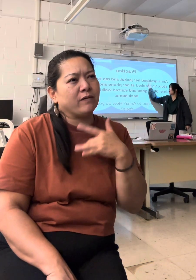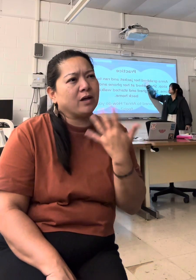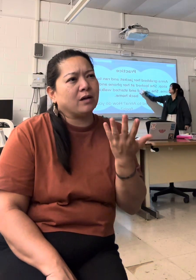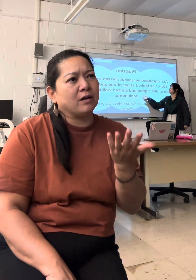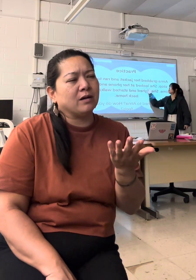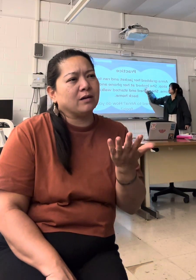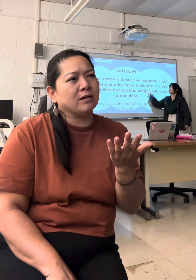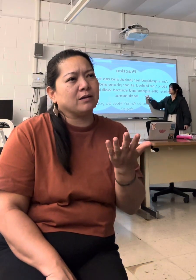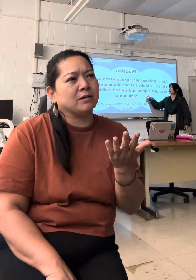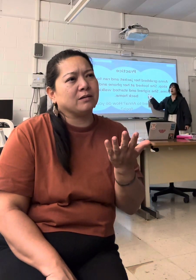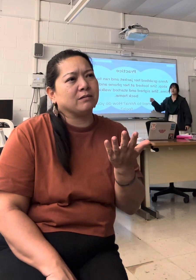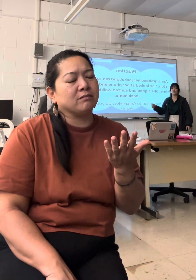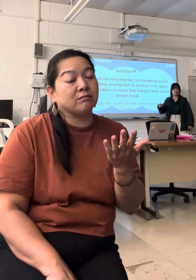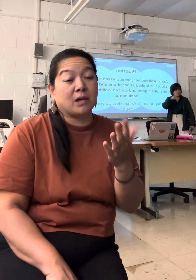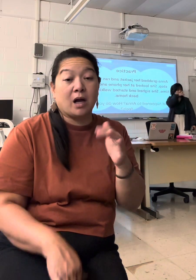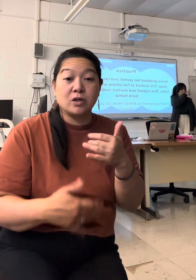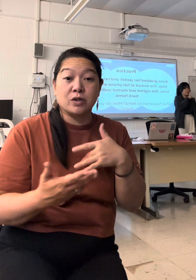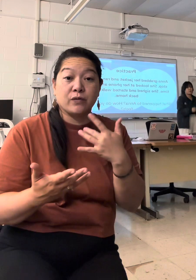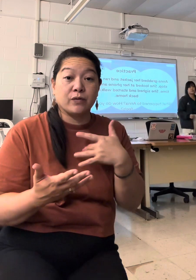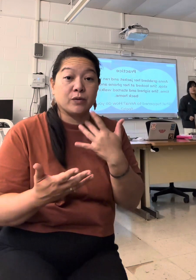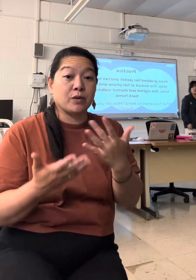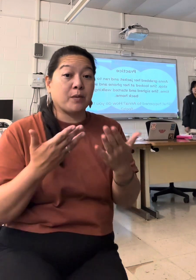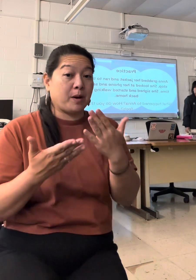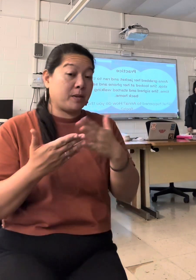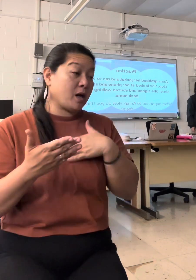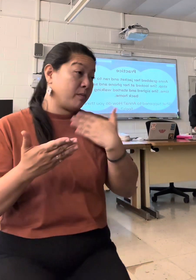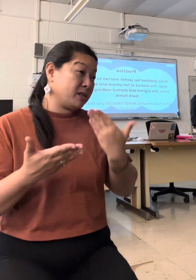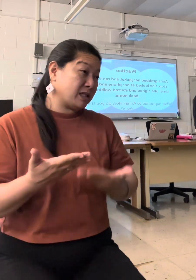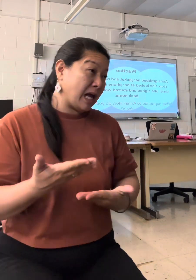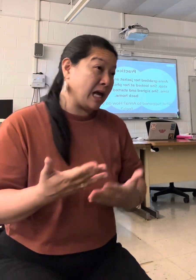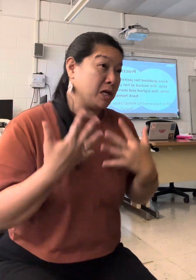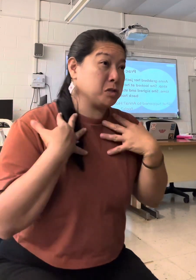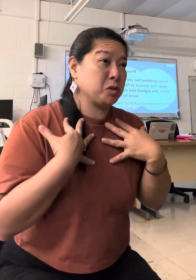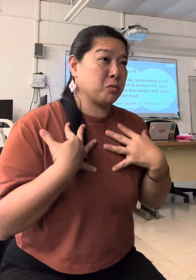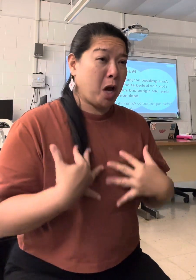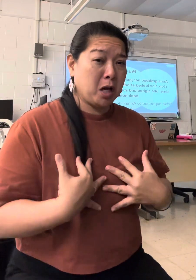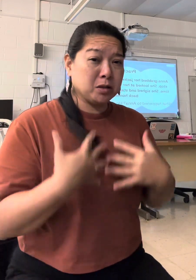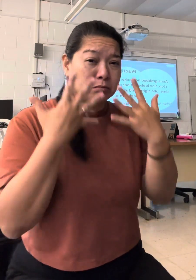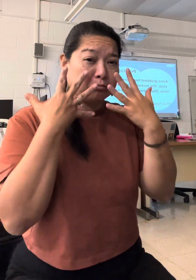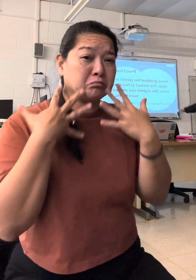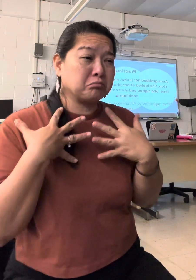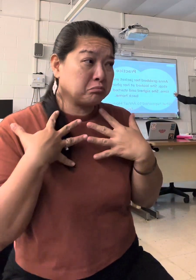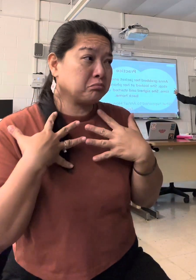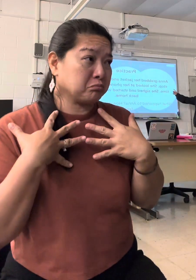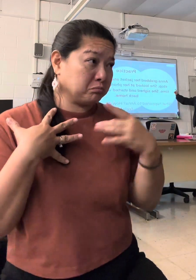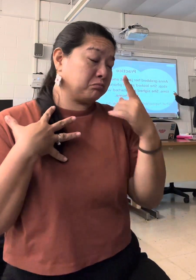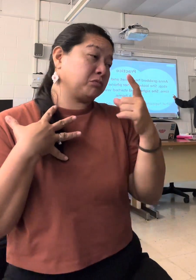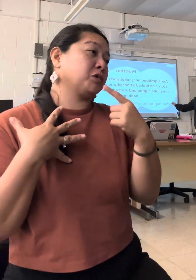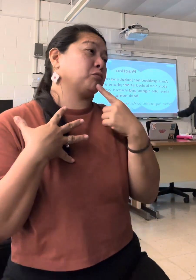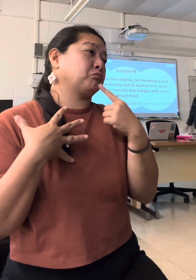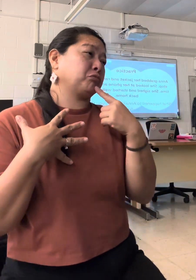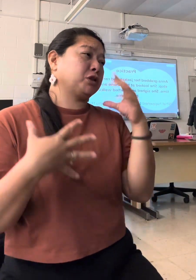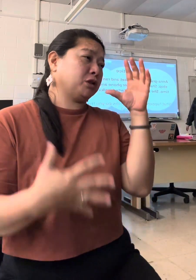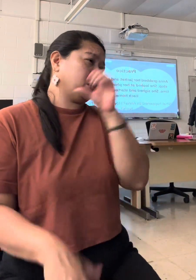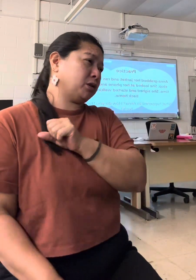Upset. But based on all this, how does she? Upset. She might be upset. Depressed. Might be depressed because she missed the bus.